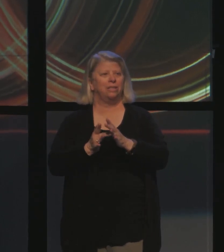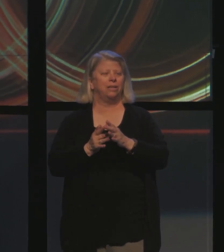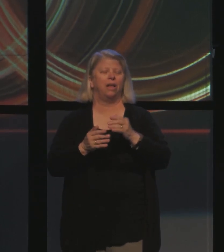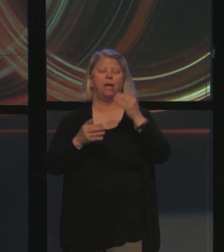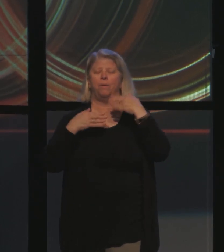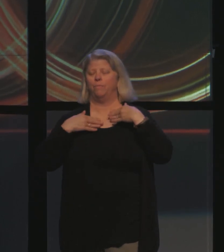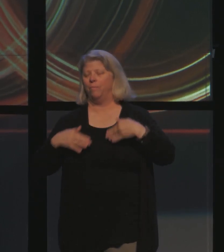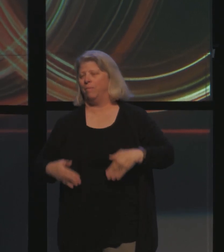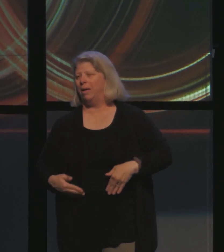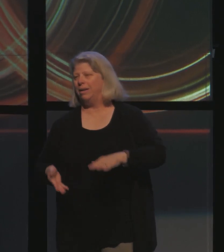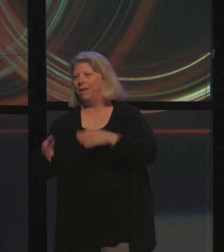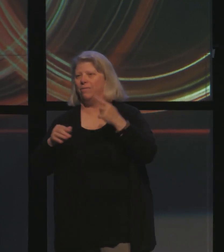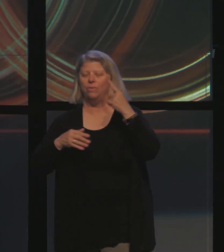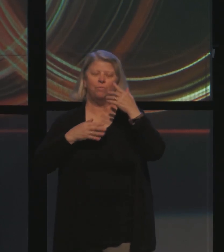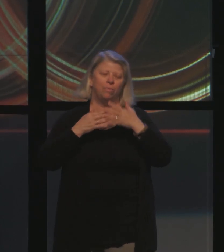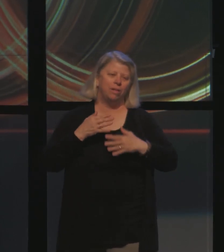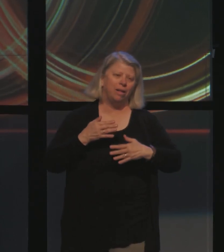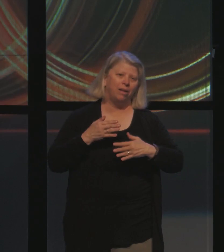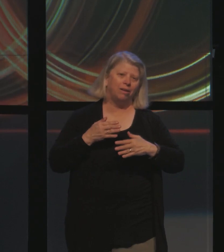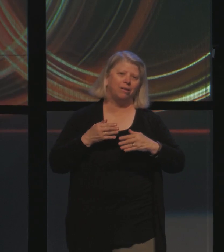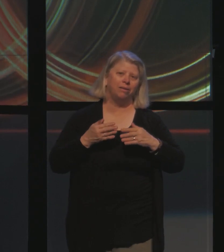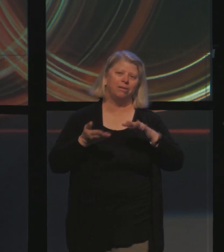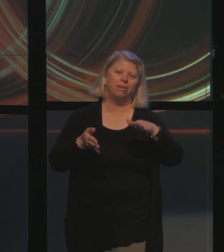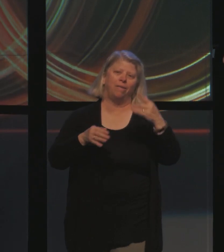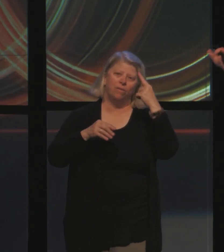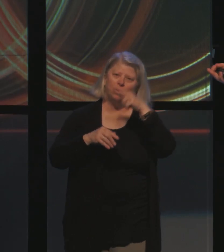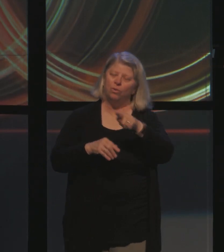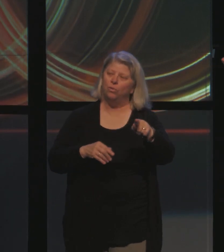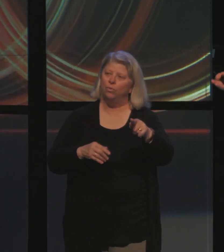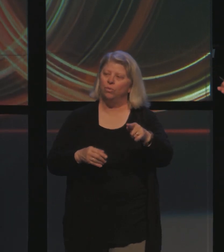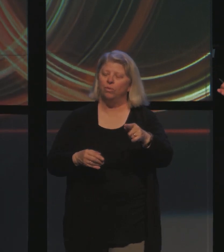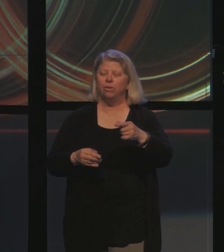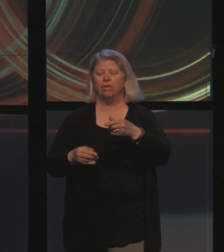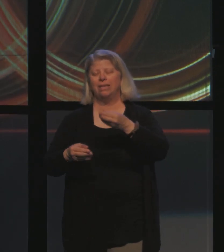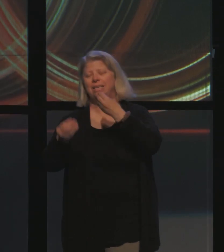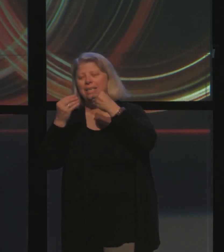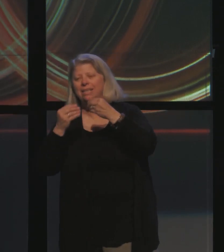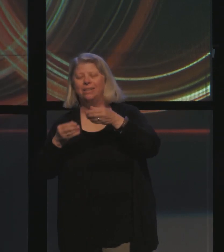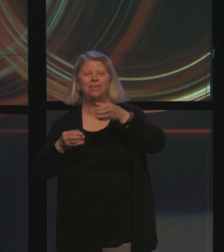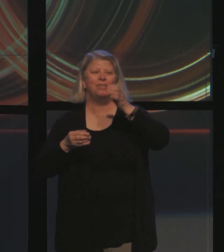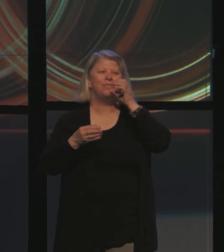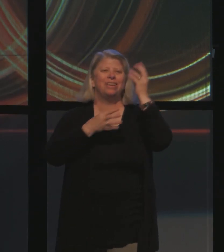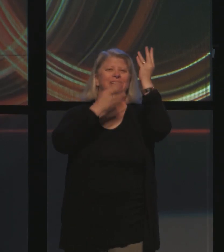Christ broken for you, and the blood of Christ shed for you. Take and eat and drink and consider